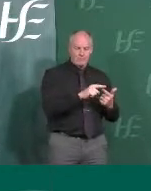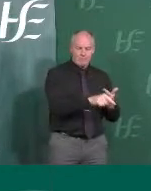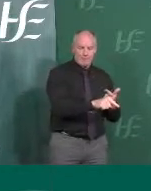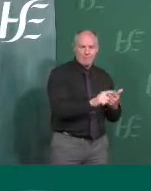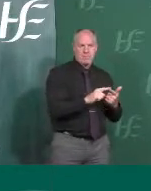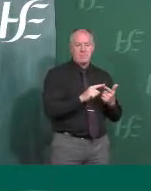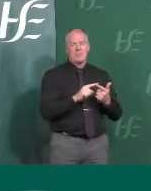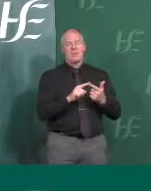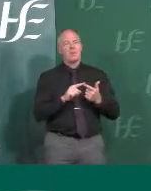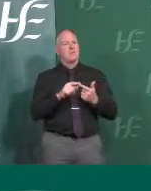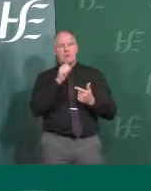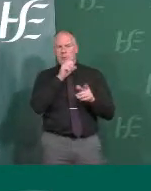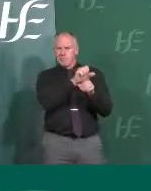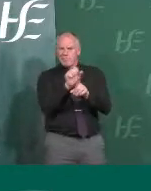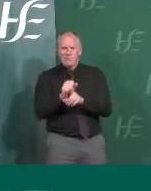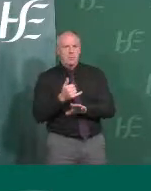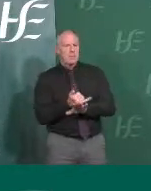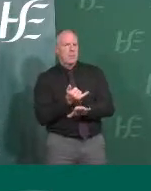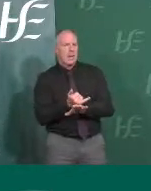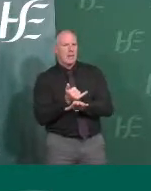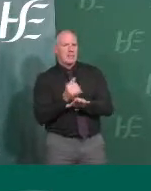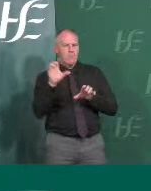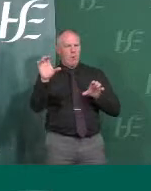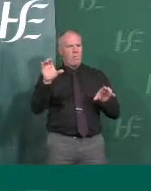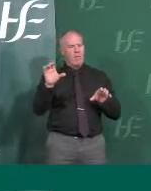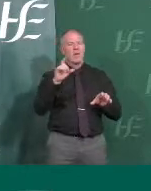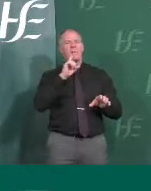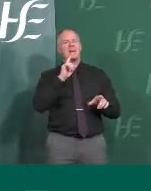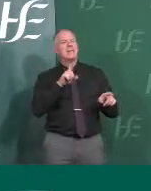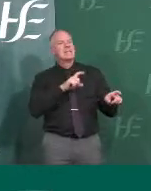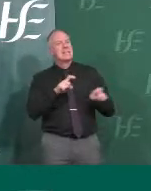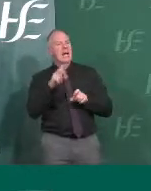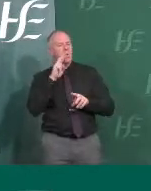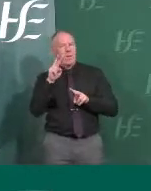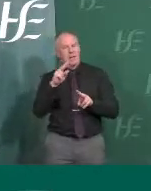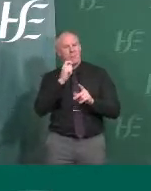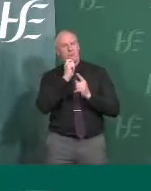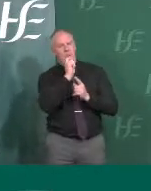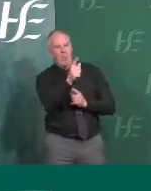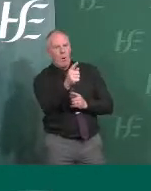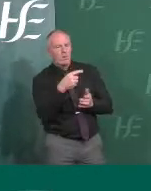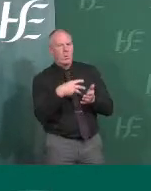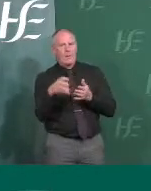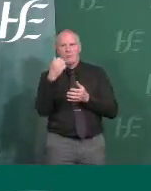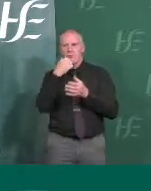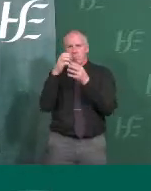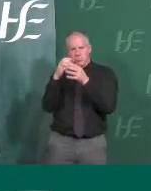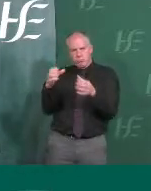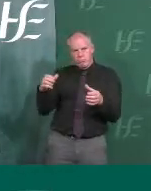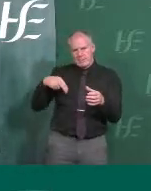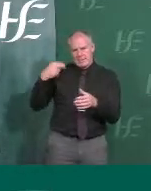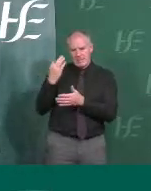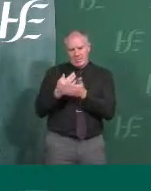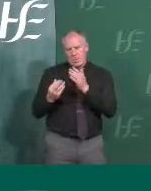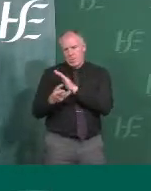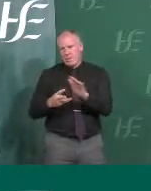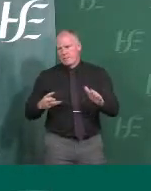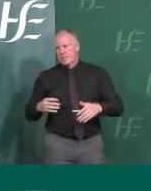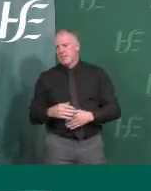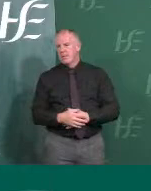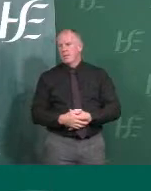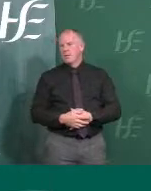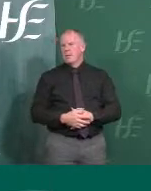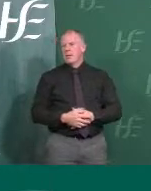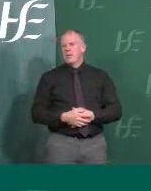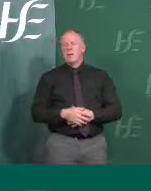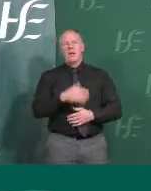far, there have been no detected cases in these settings, but we will continue to report that as the numbers grow in the coming weeks.